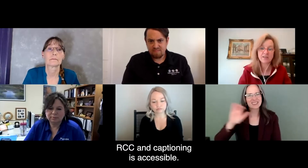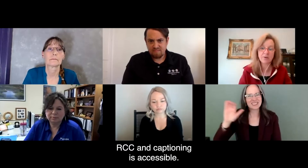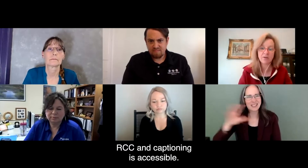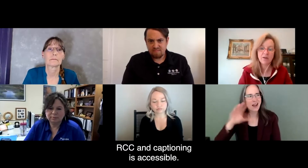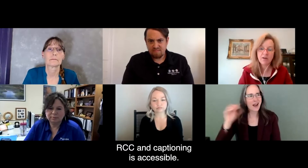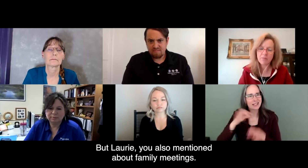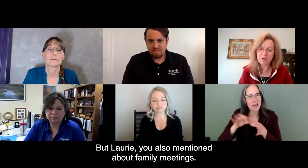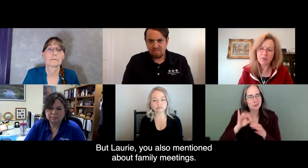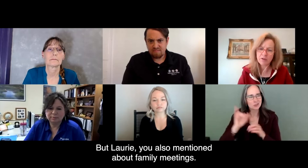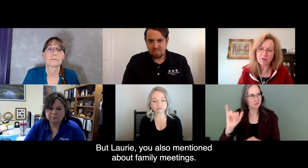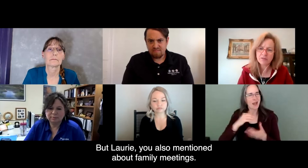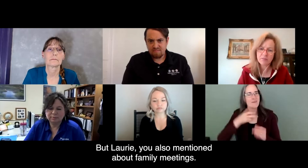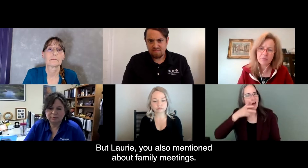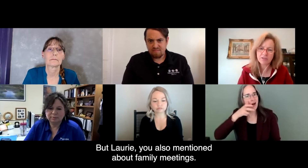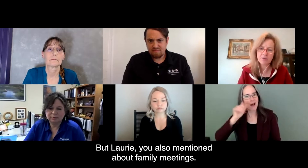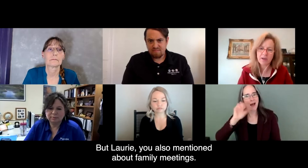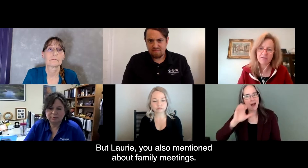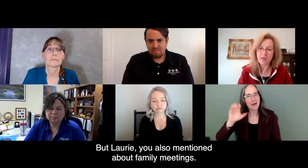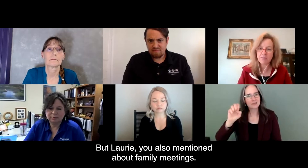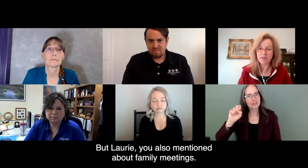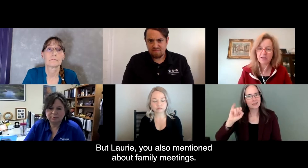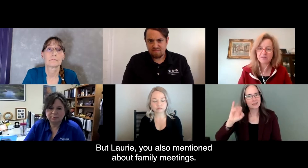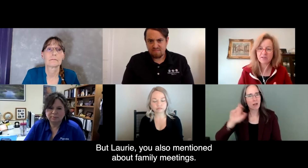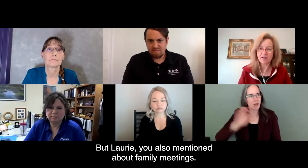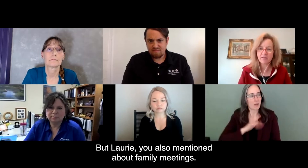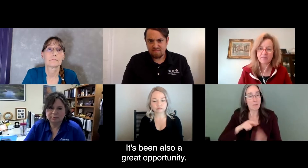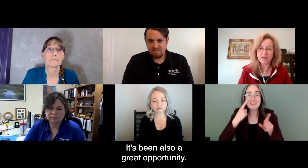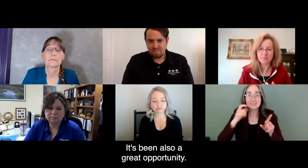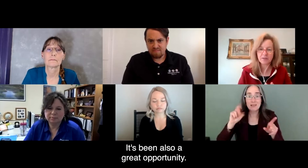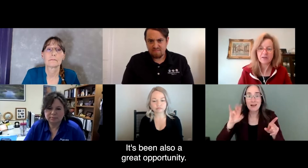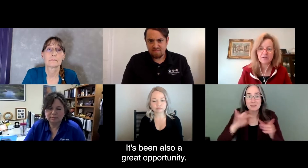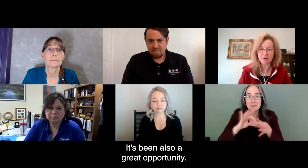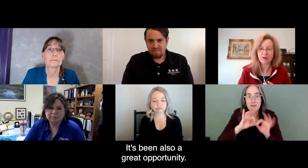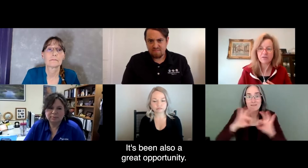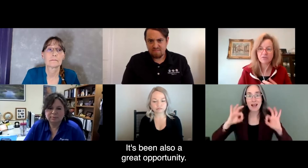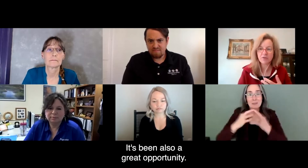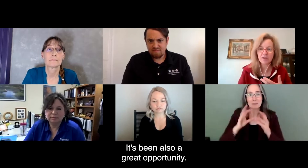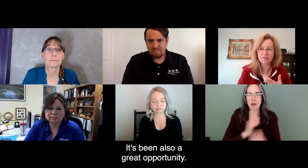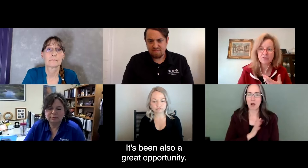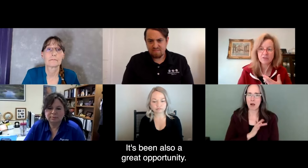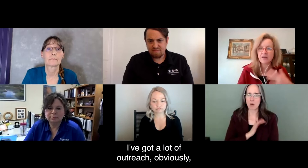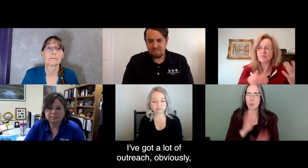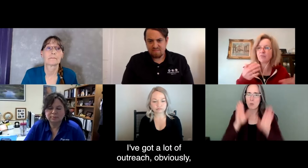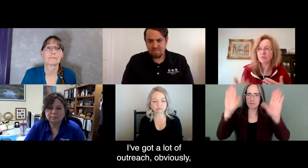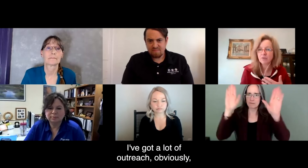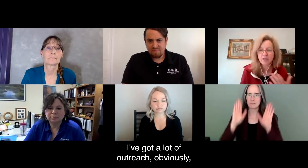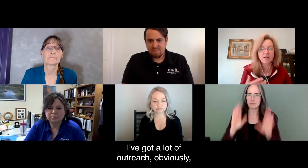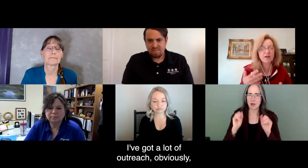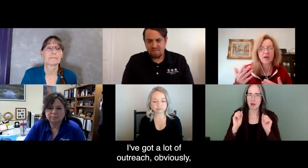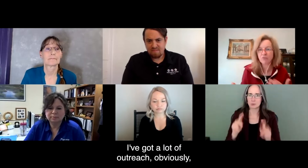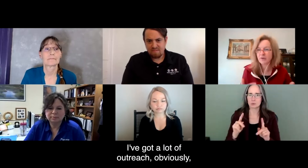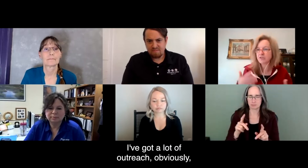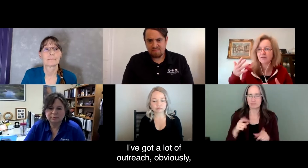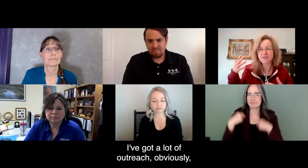accessible. But Laura, you also mentioned about family meetings. It's been also a great opportunity. I've done a